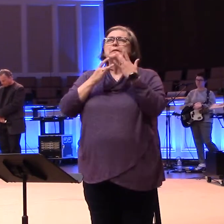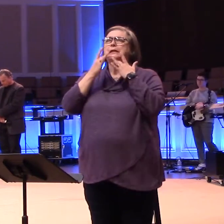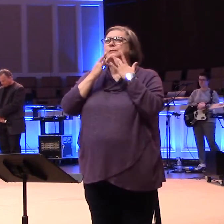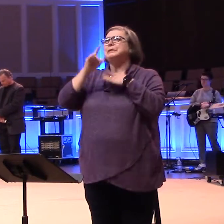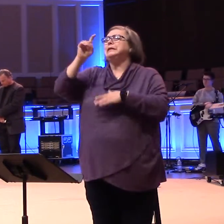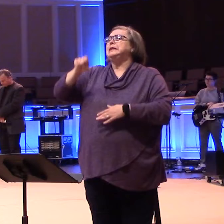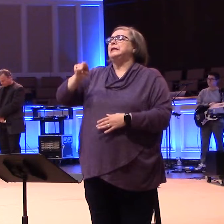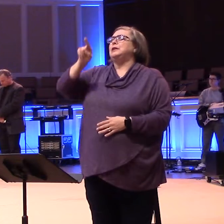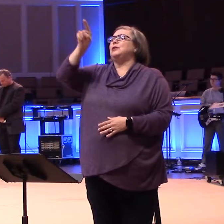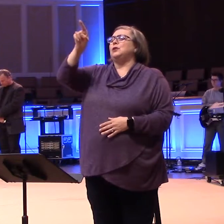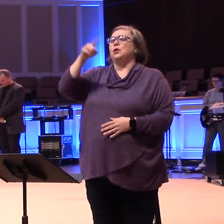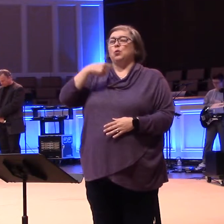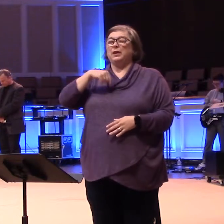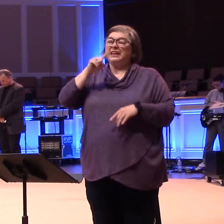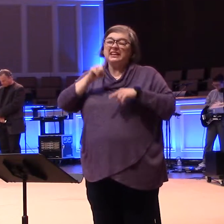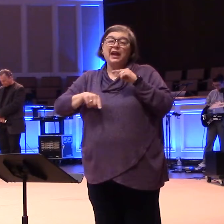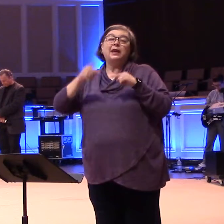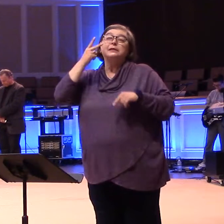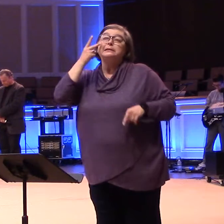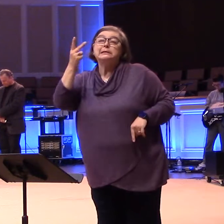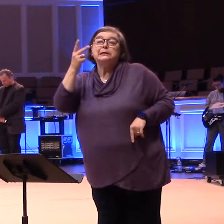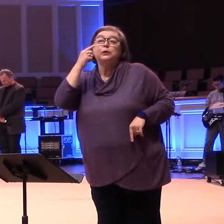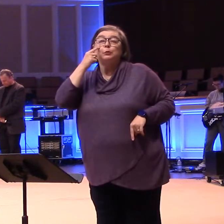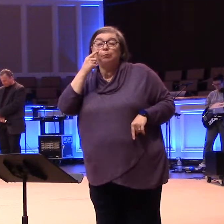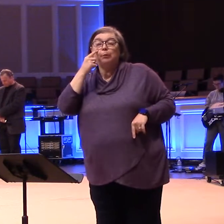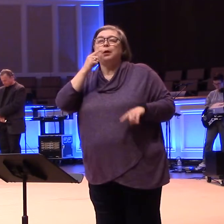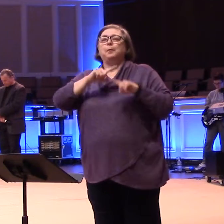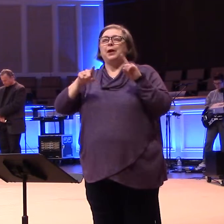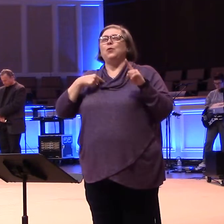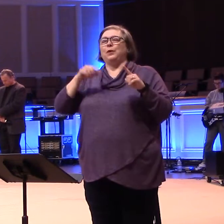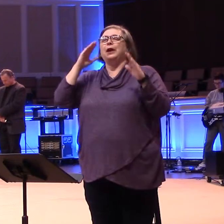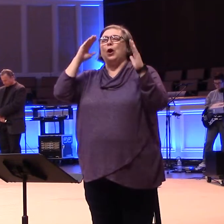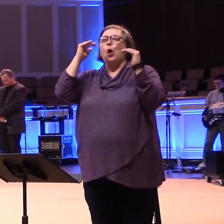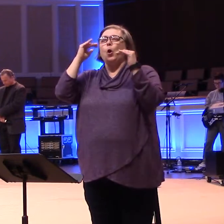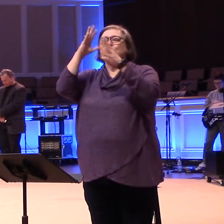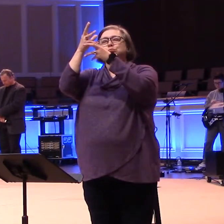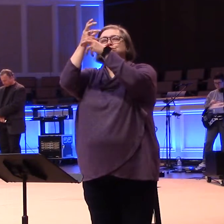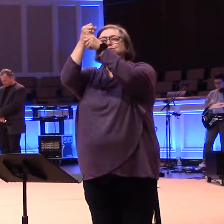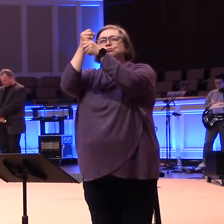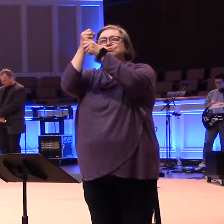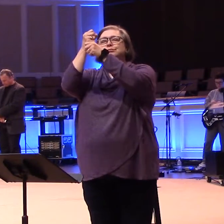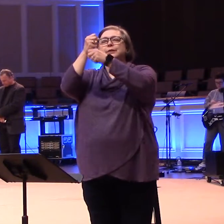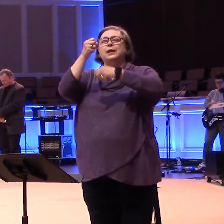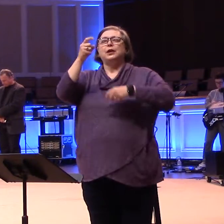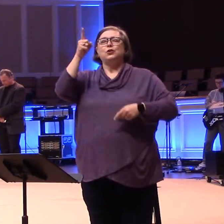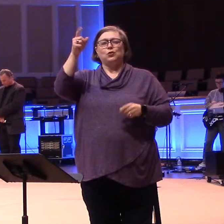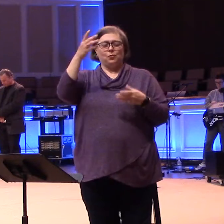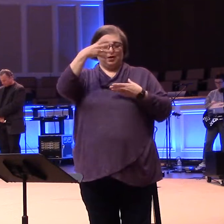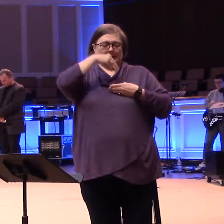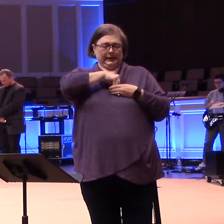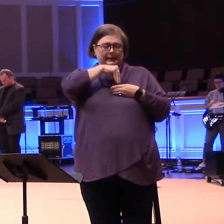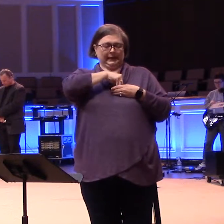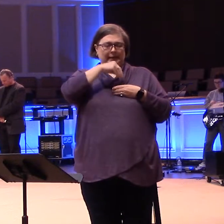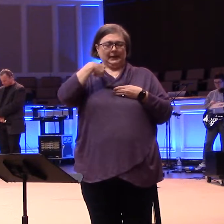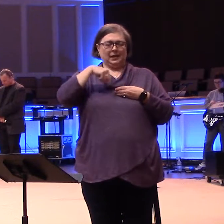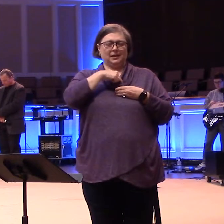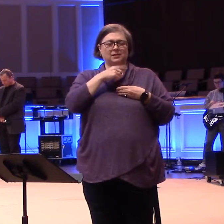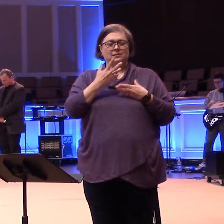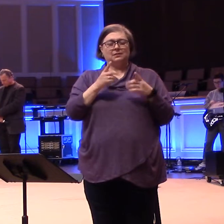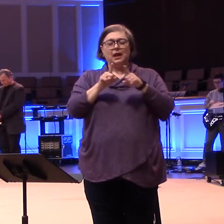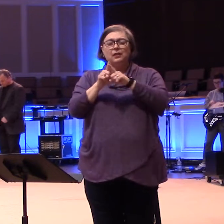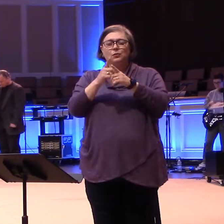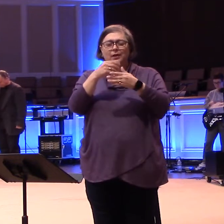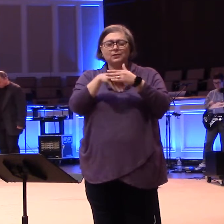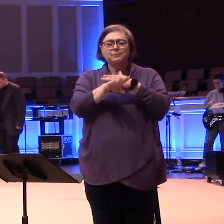see you, Lord, but we can hope in you. We know that you're with us. And Lord, as we enter this Christmas season, we pray that our